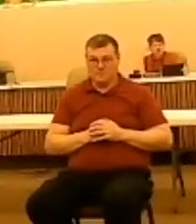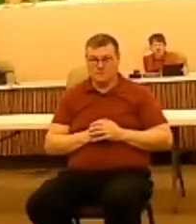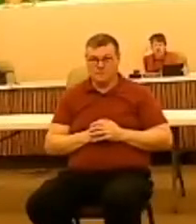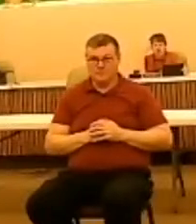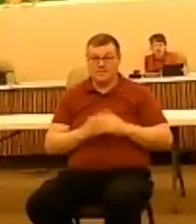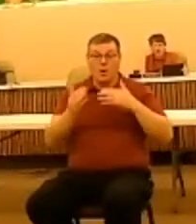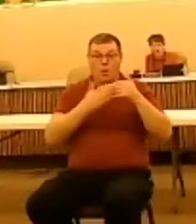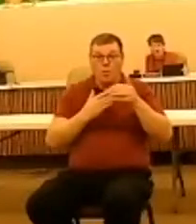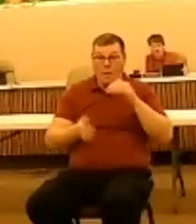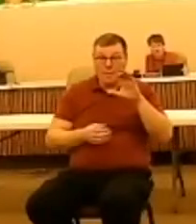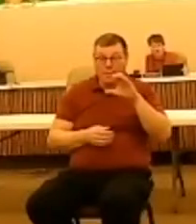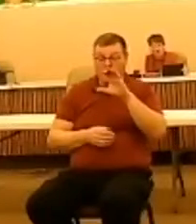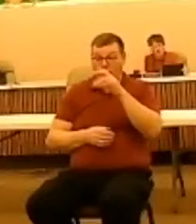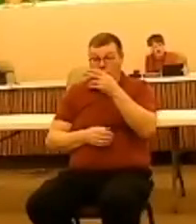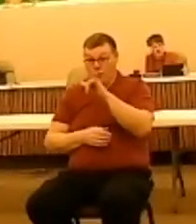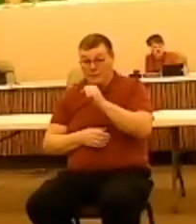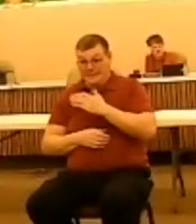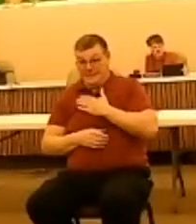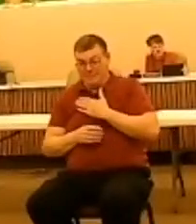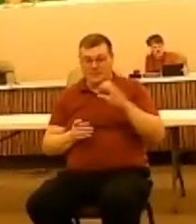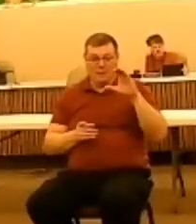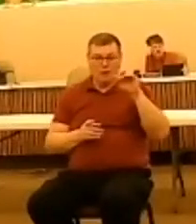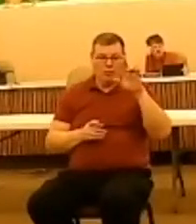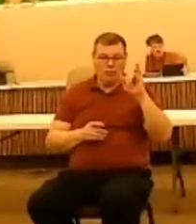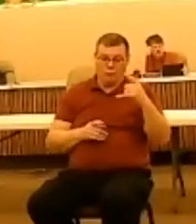whether Chris will admit it, Craig's still really part of his team.